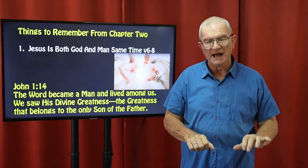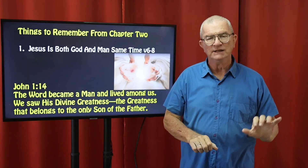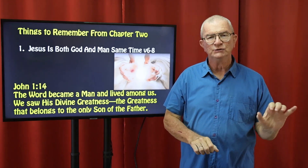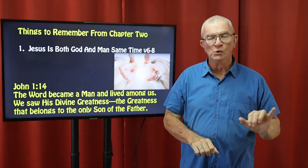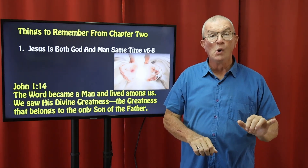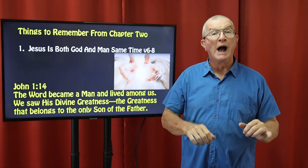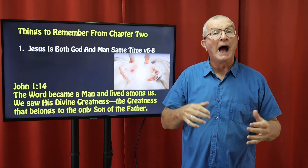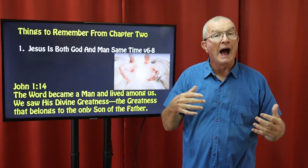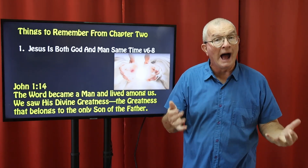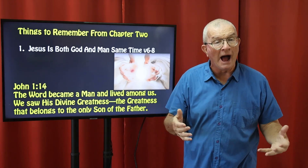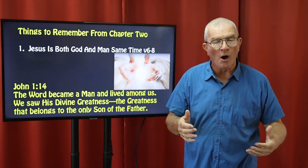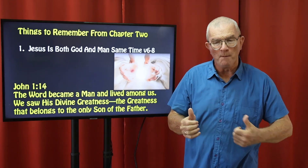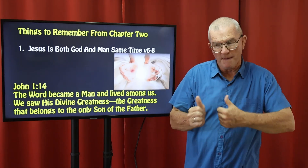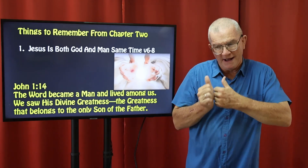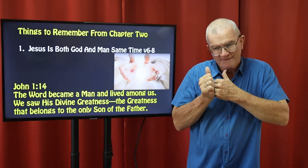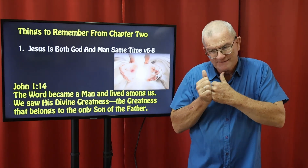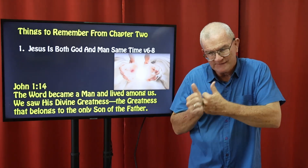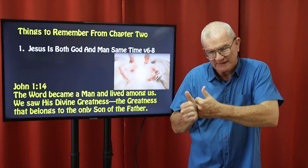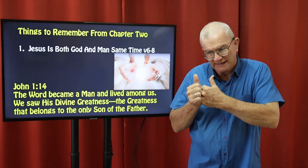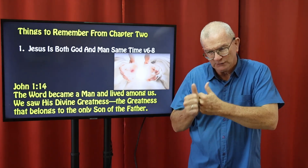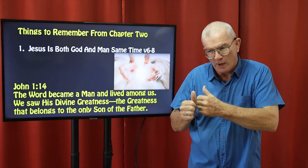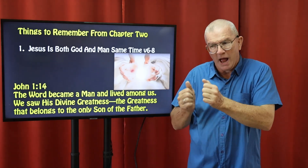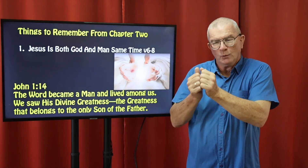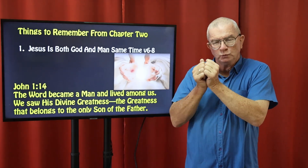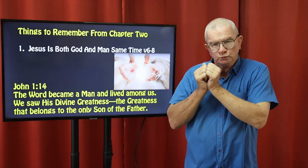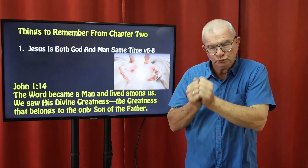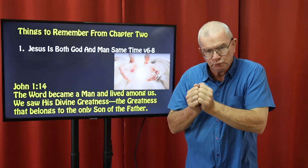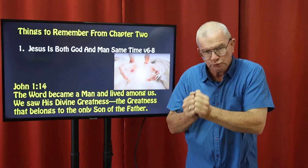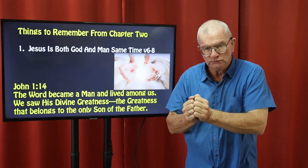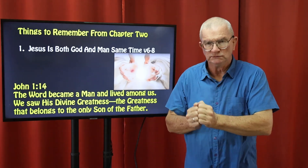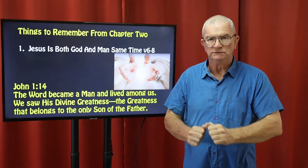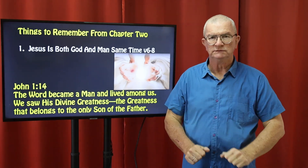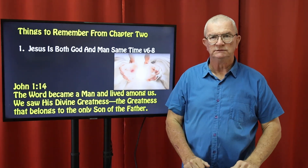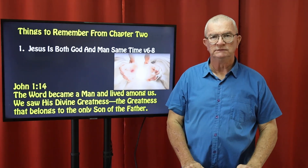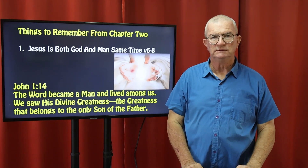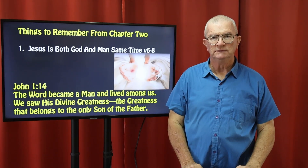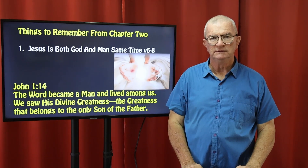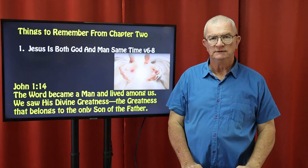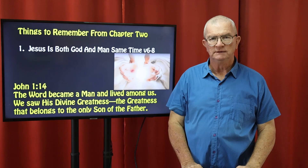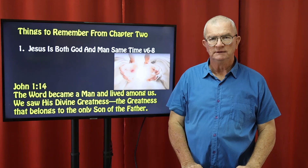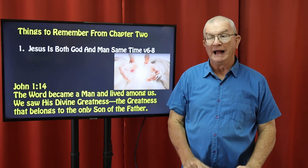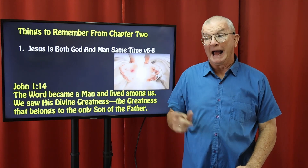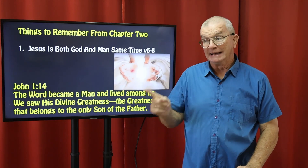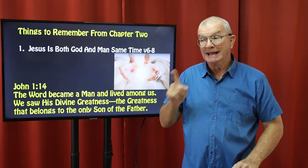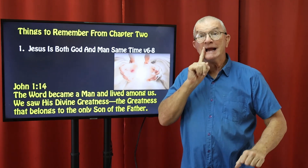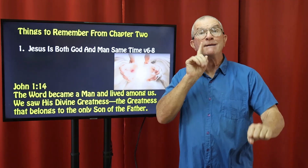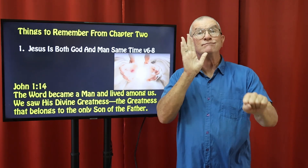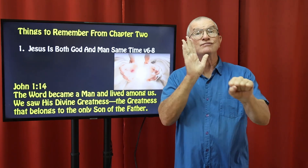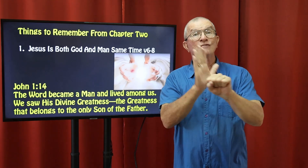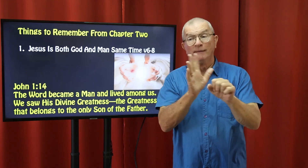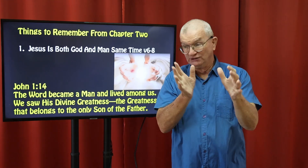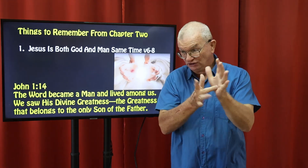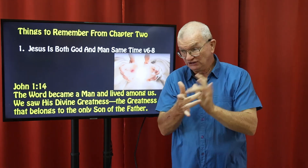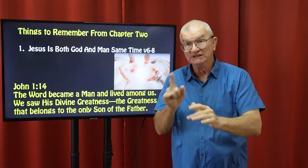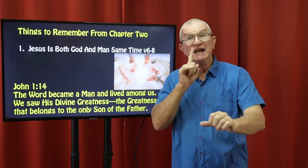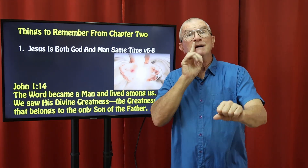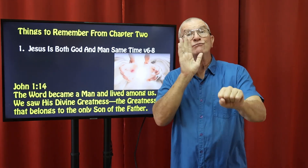too. How? By following him, by being with him. And he promises,